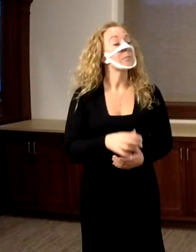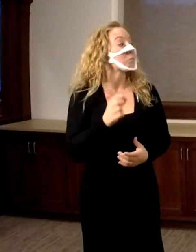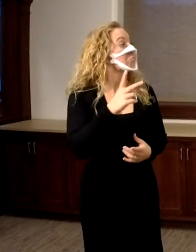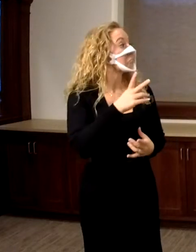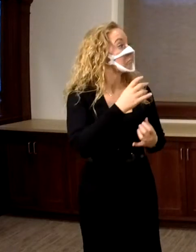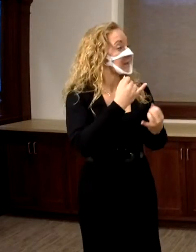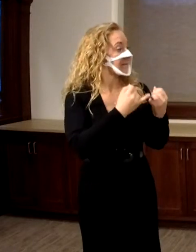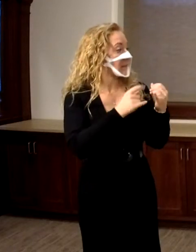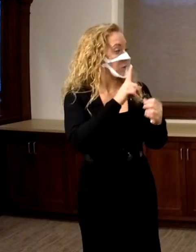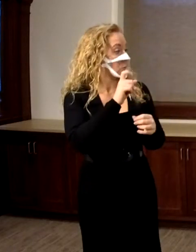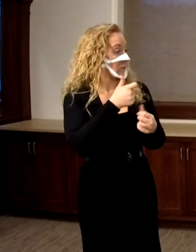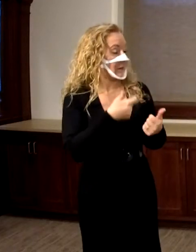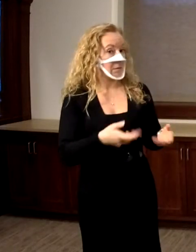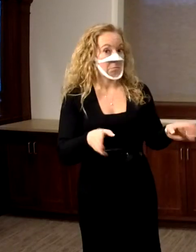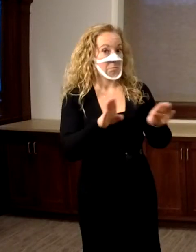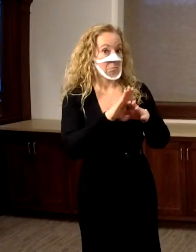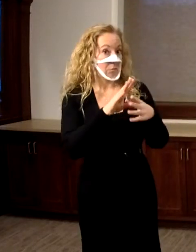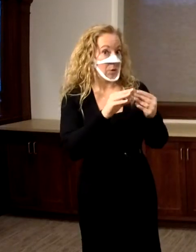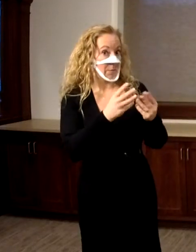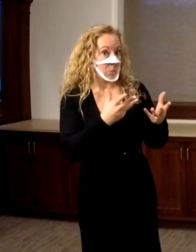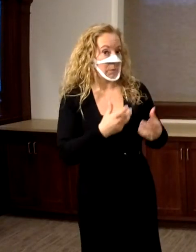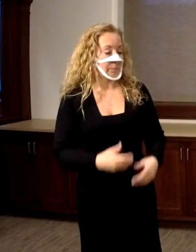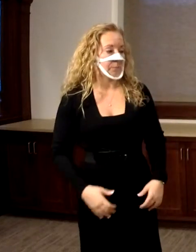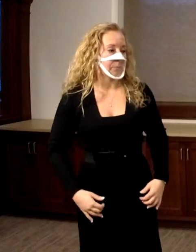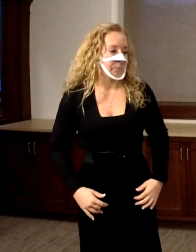That was the last question. If there's any closing remarks.